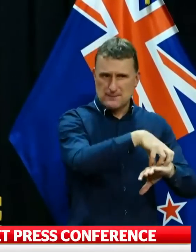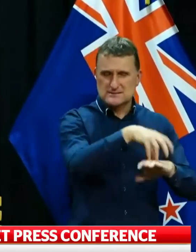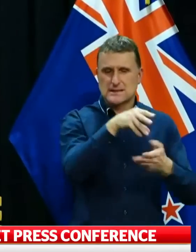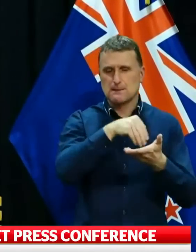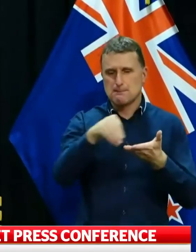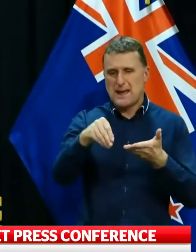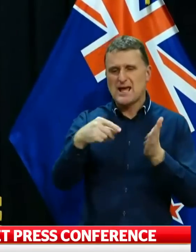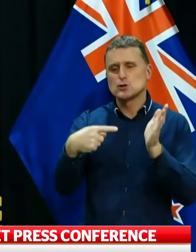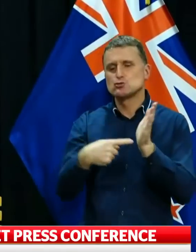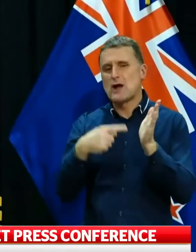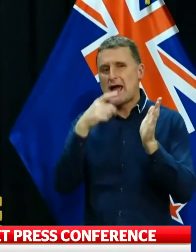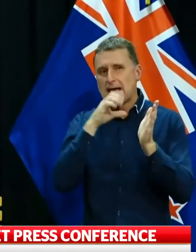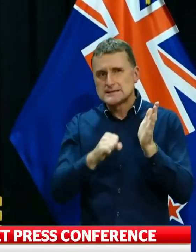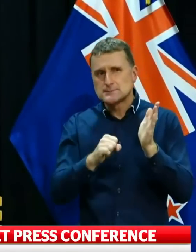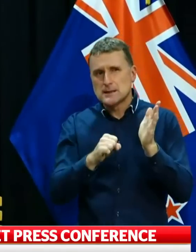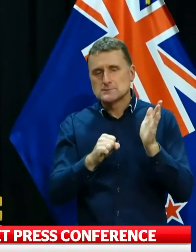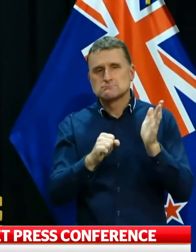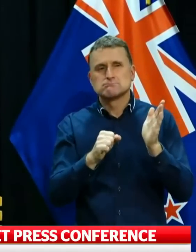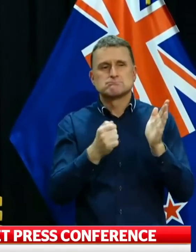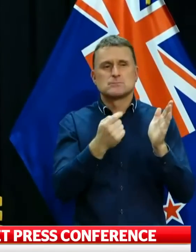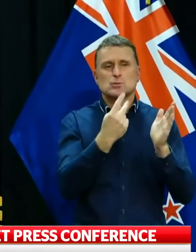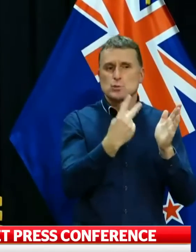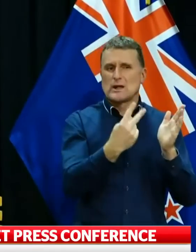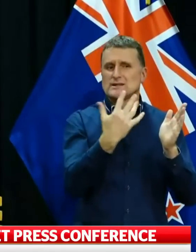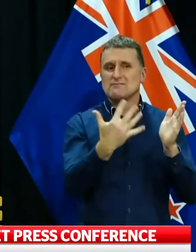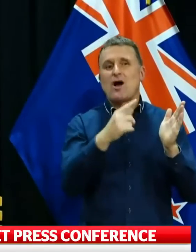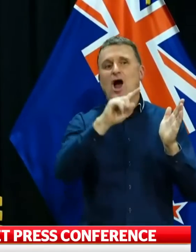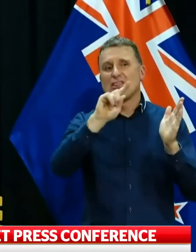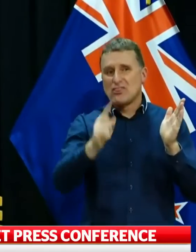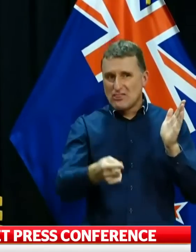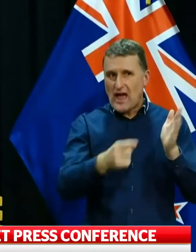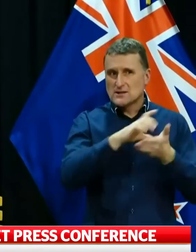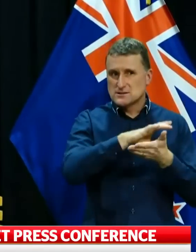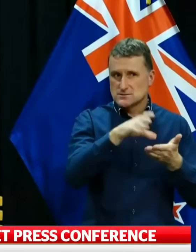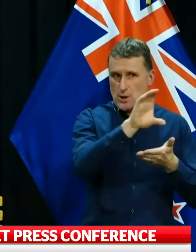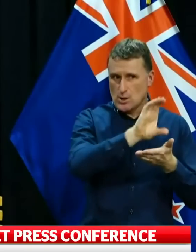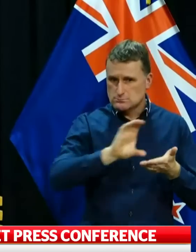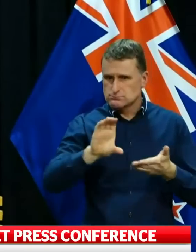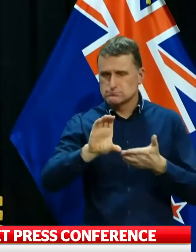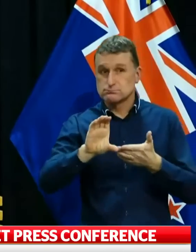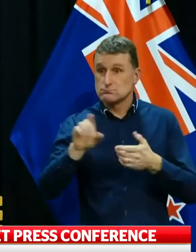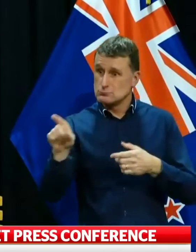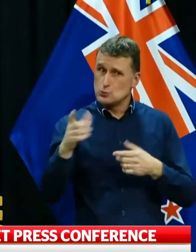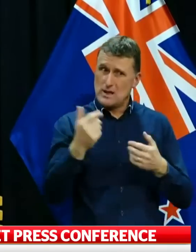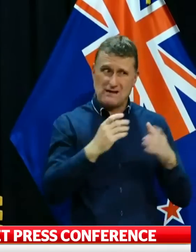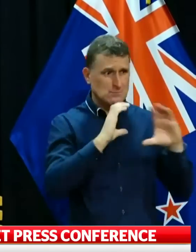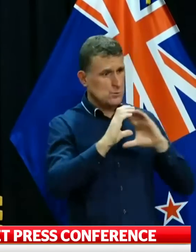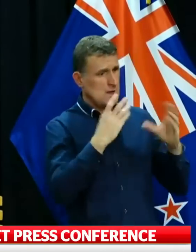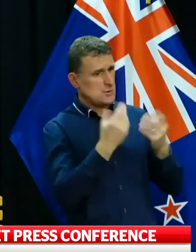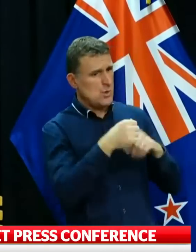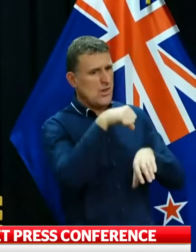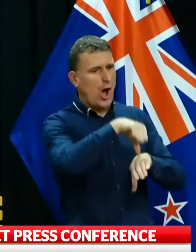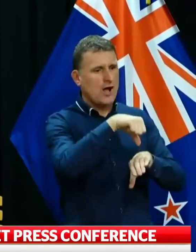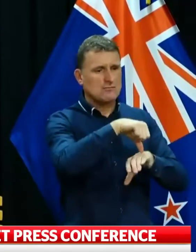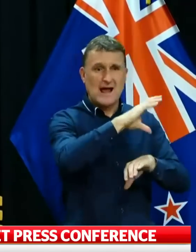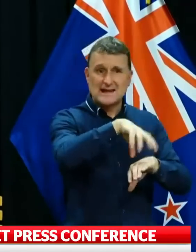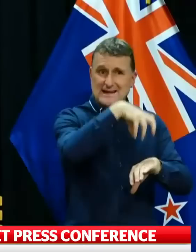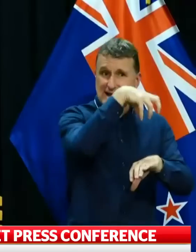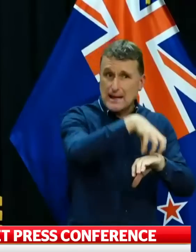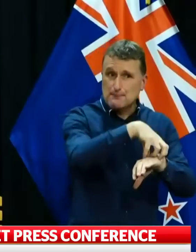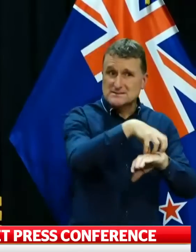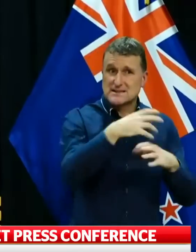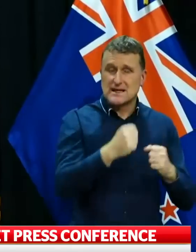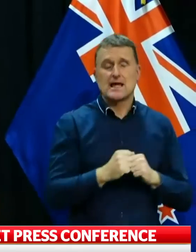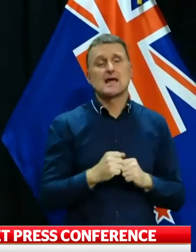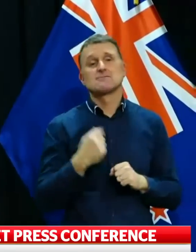they won't. Have you had any communication, or have your officials had any communication with the embassy about this? I'm not